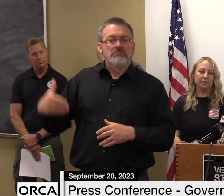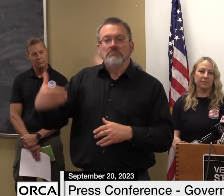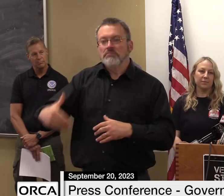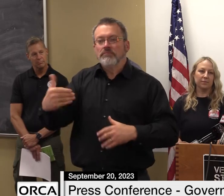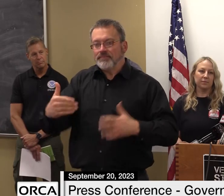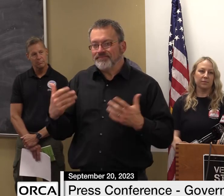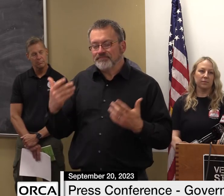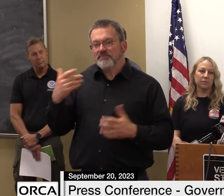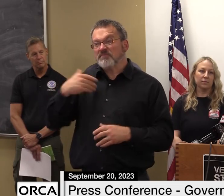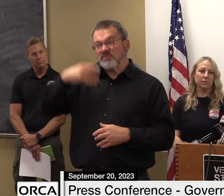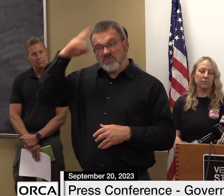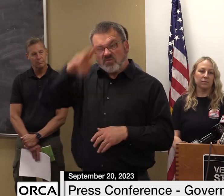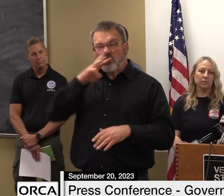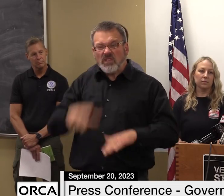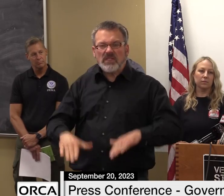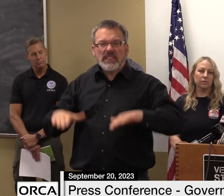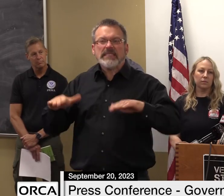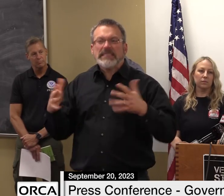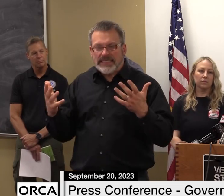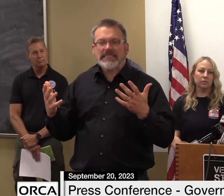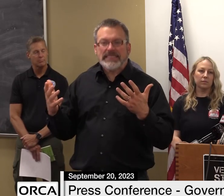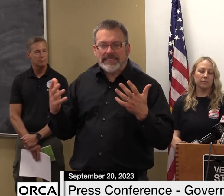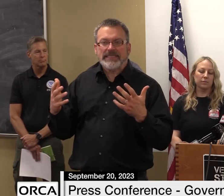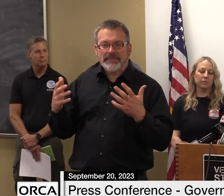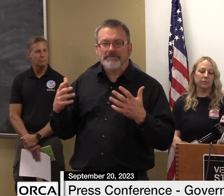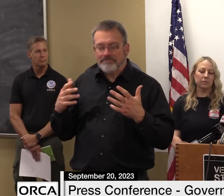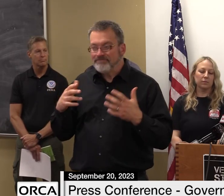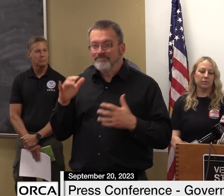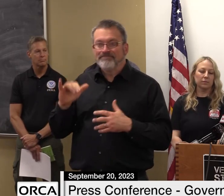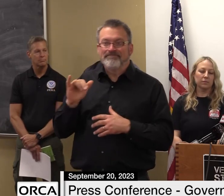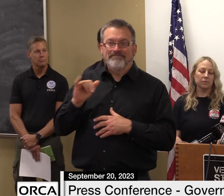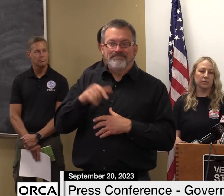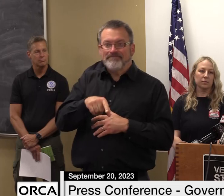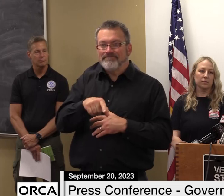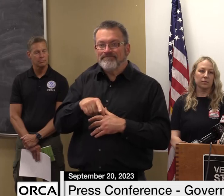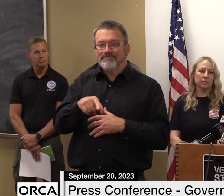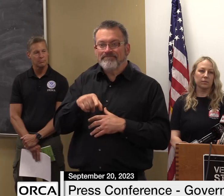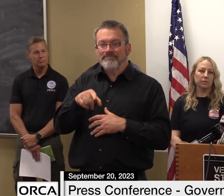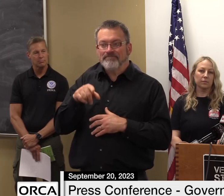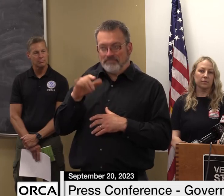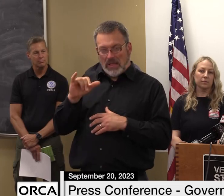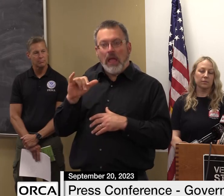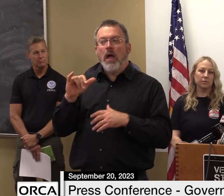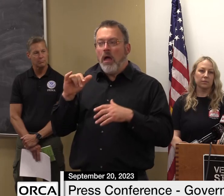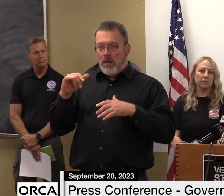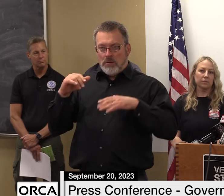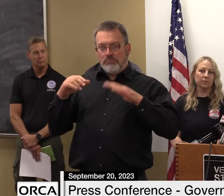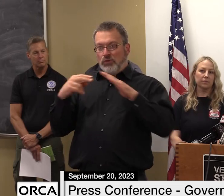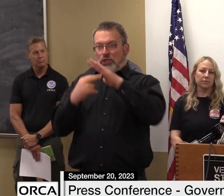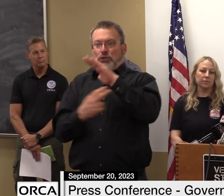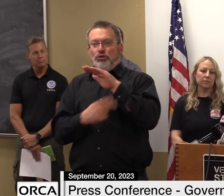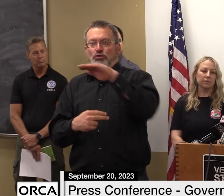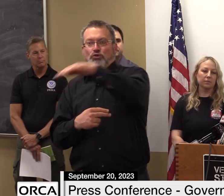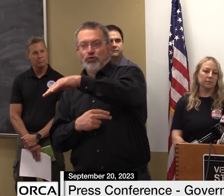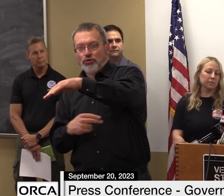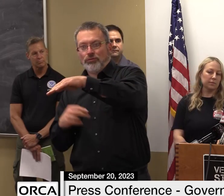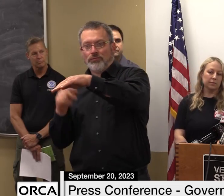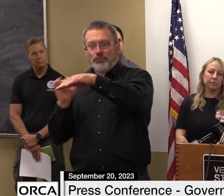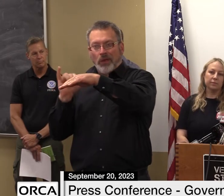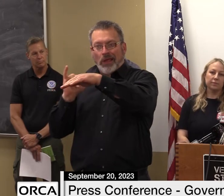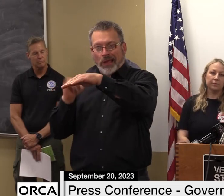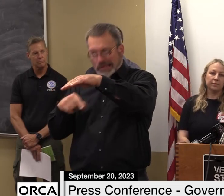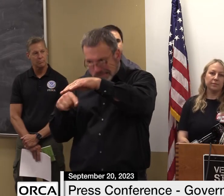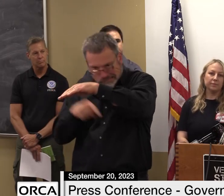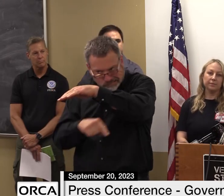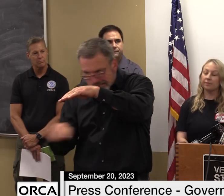of the Langdon Street Bridge, where long ago someone painted the letters CB for cellars and basements at the critical water